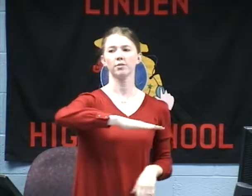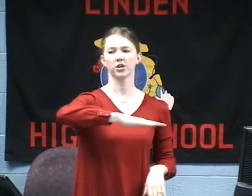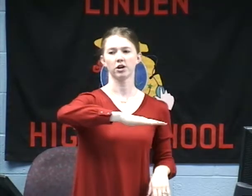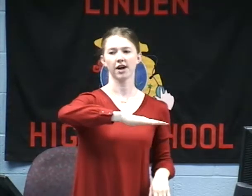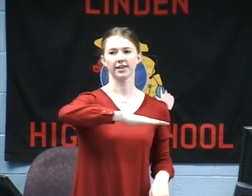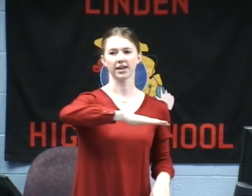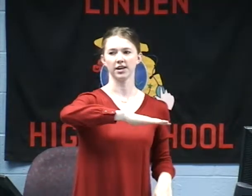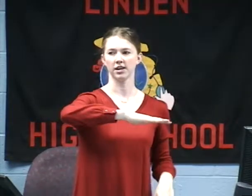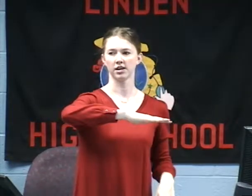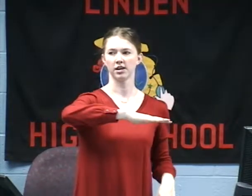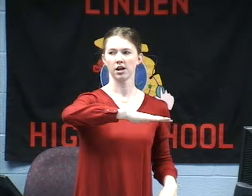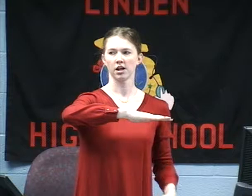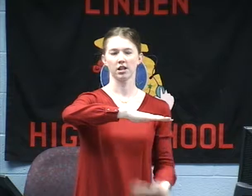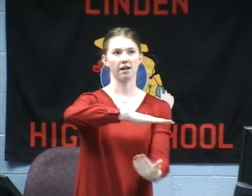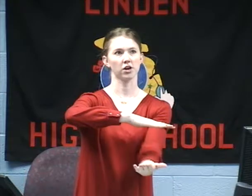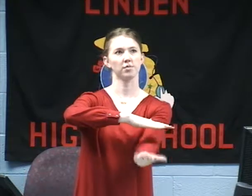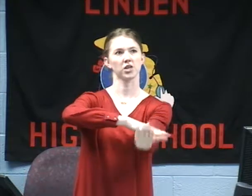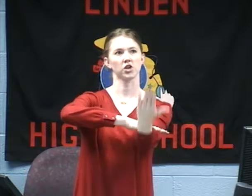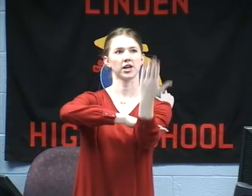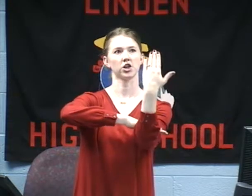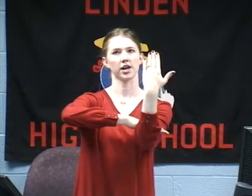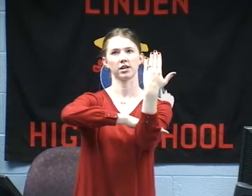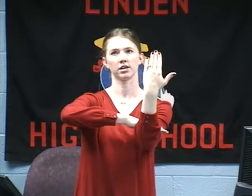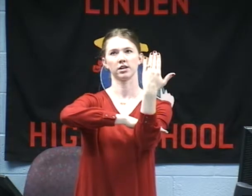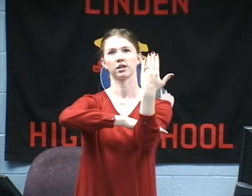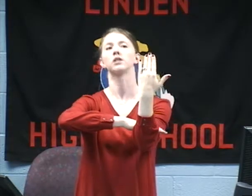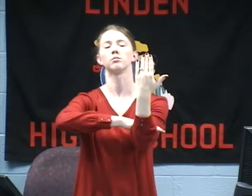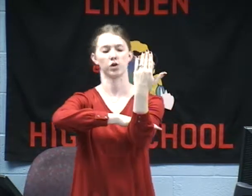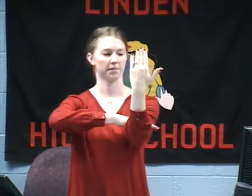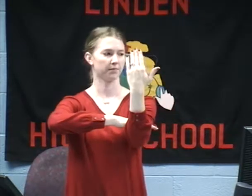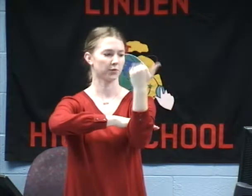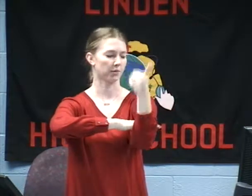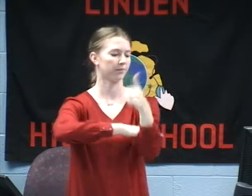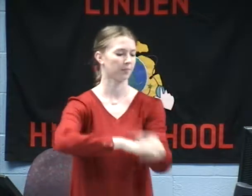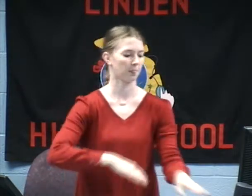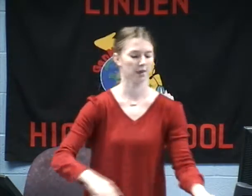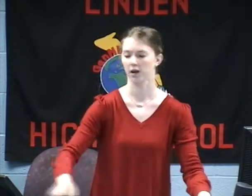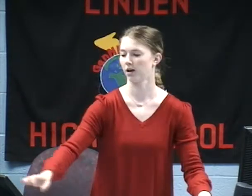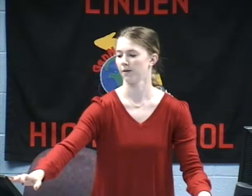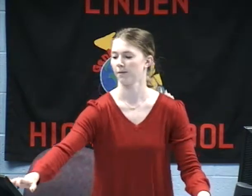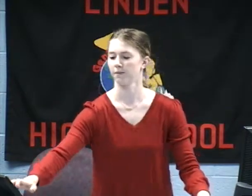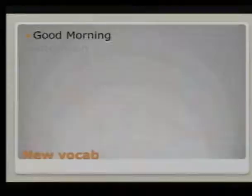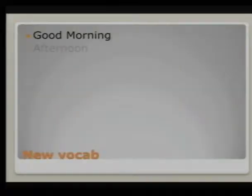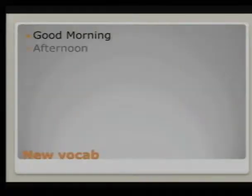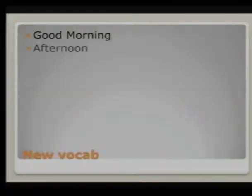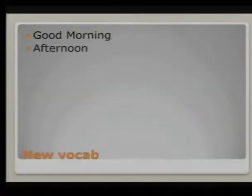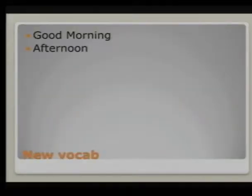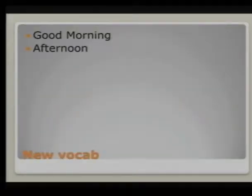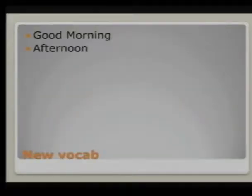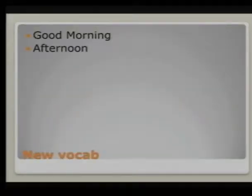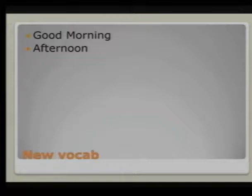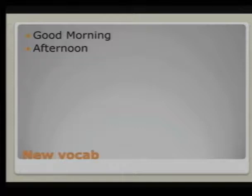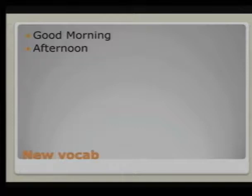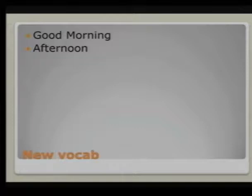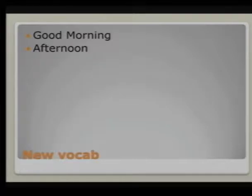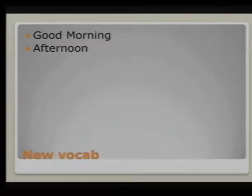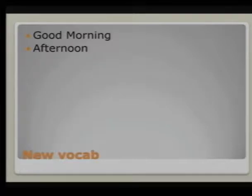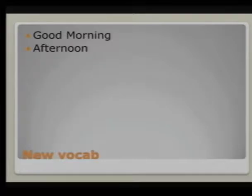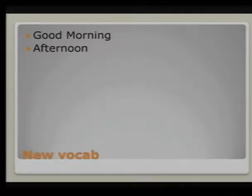is your horizon. Left arm is your sunshine. Morning. You want to come sign with us? Oh, amazing. Afternoon.